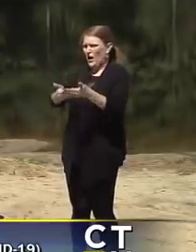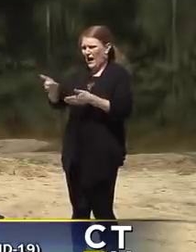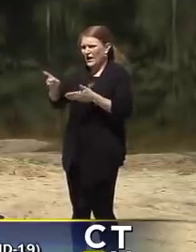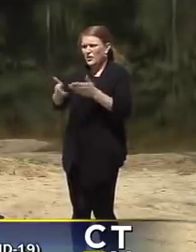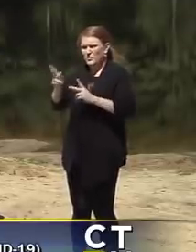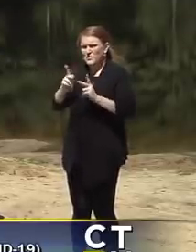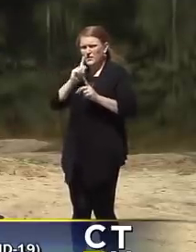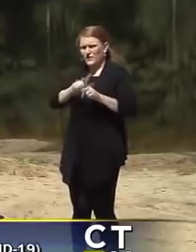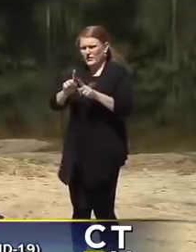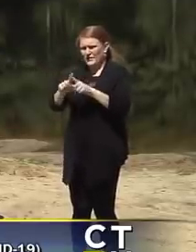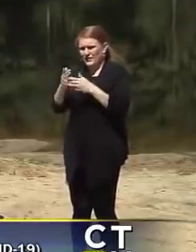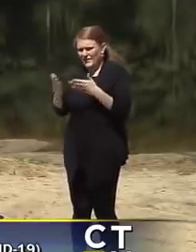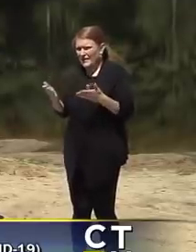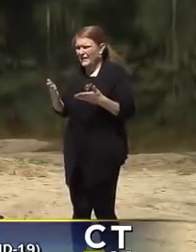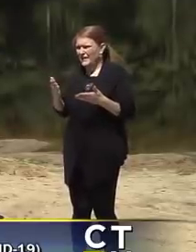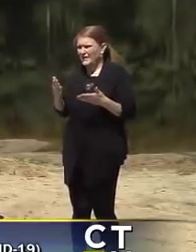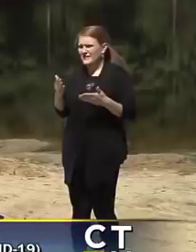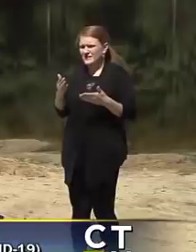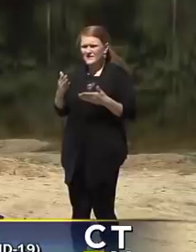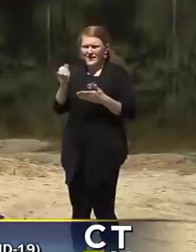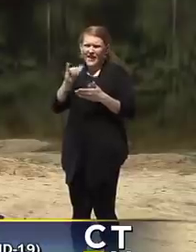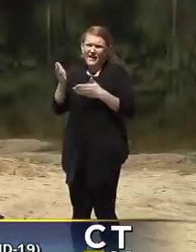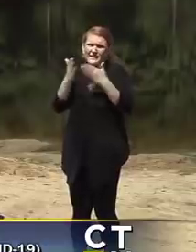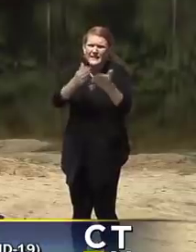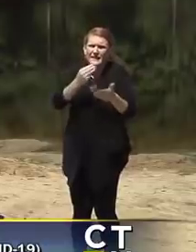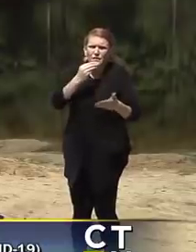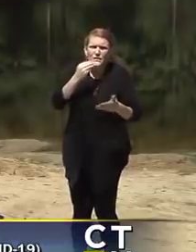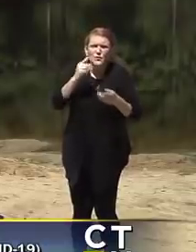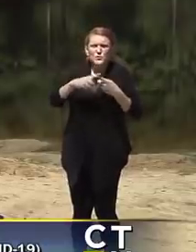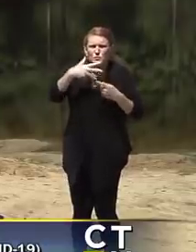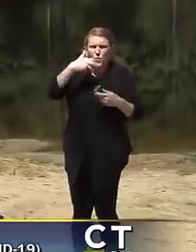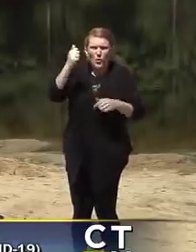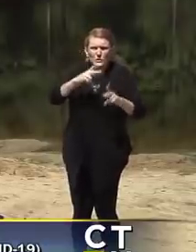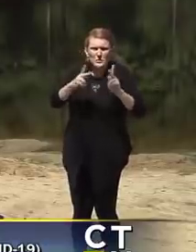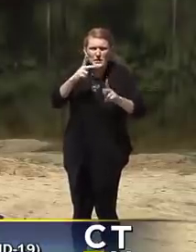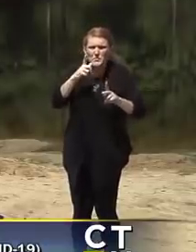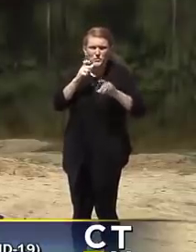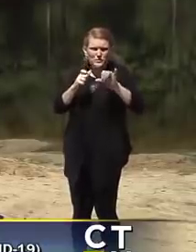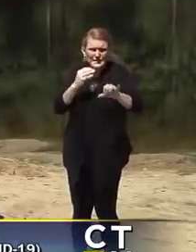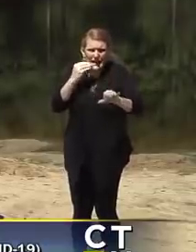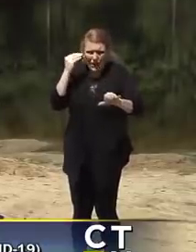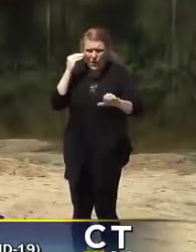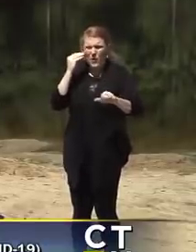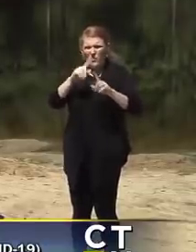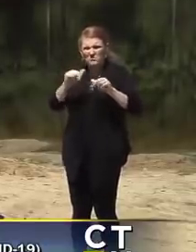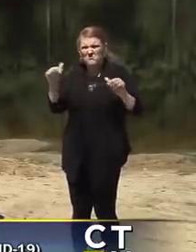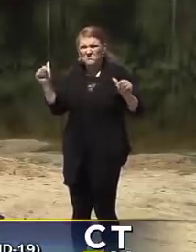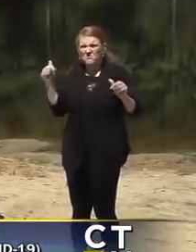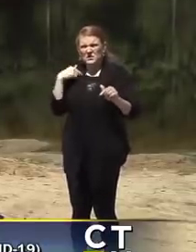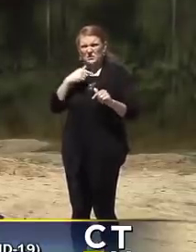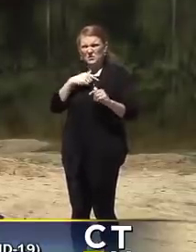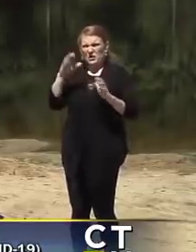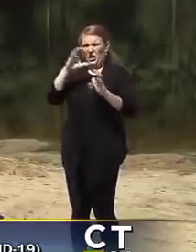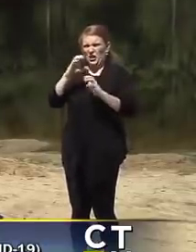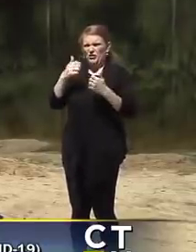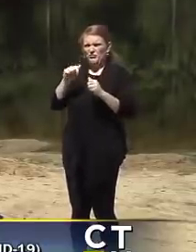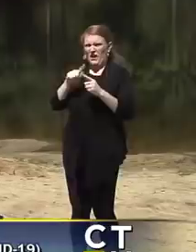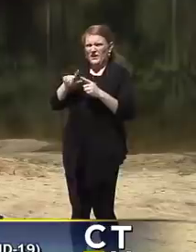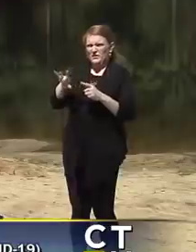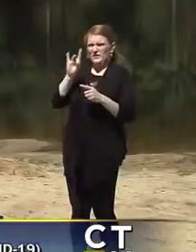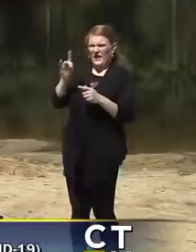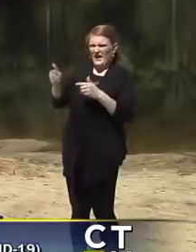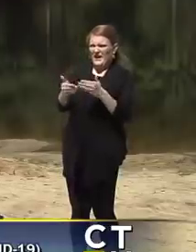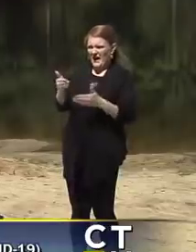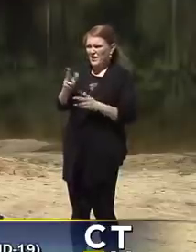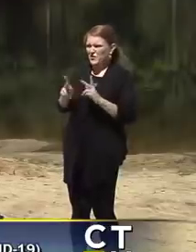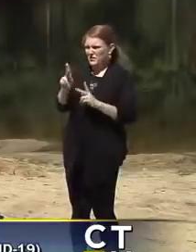to seniors who should not be going to casinos, who should be probably staying closer to home. So we, Lisa Tepper Bates, you should ask